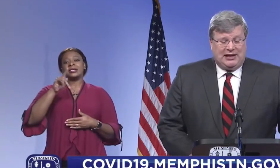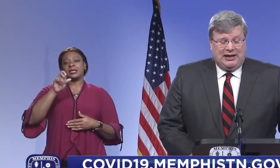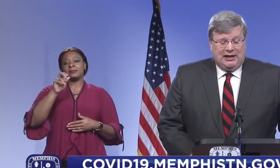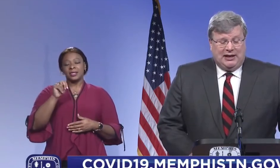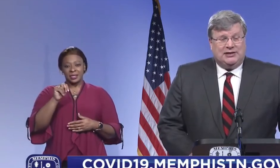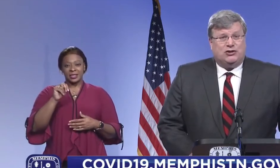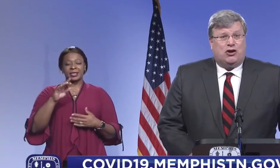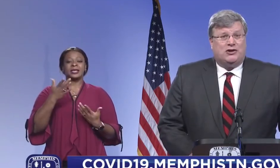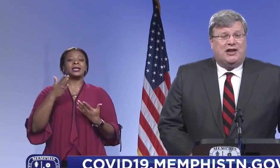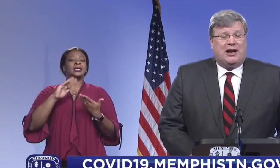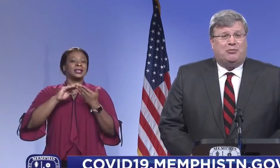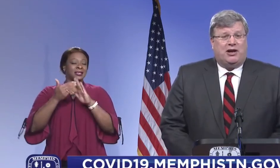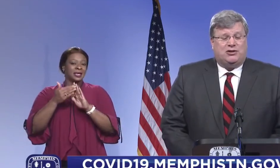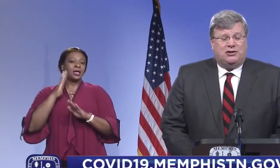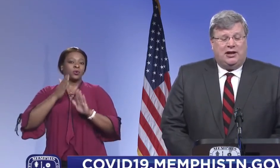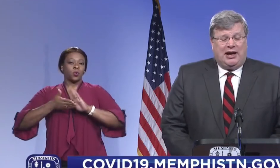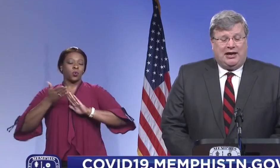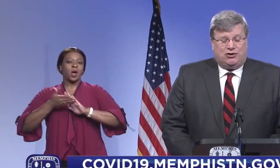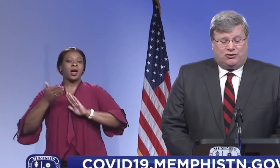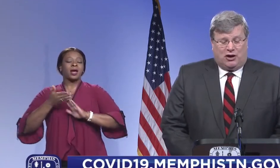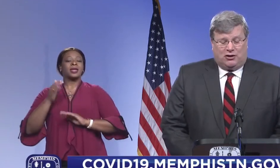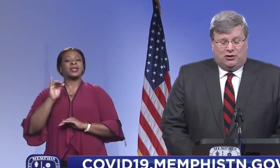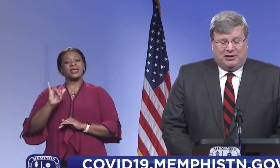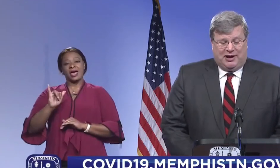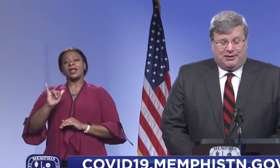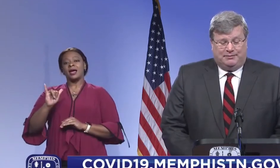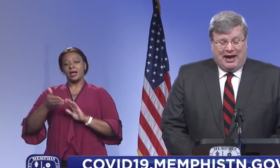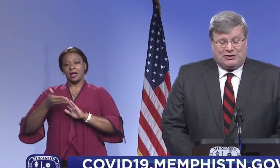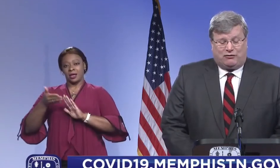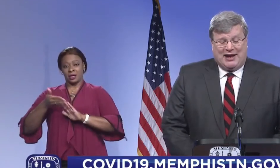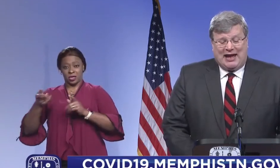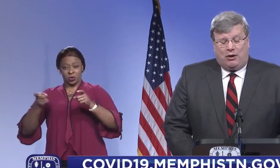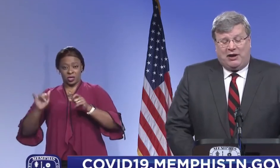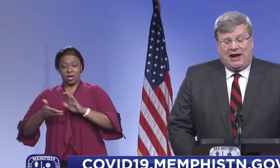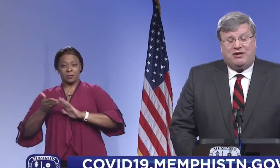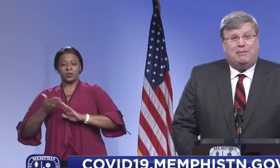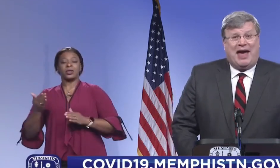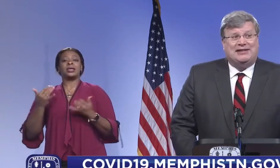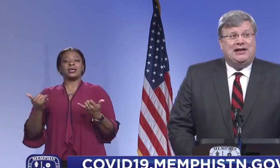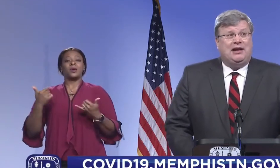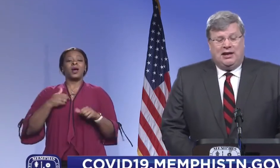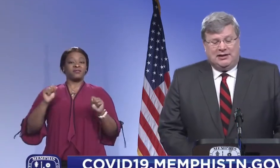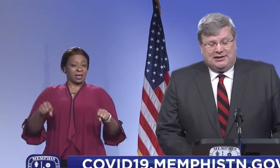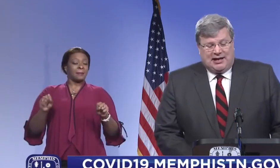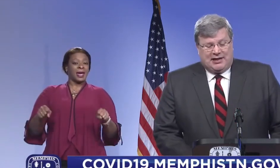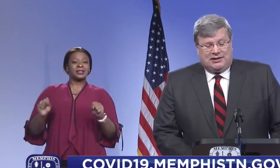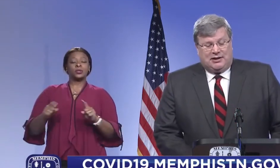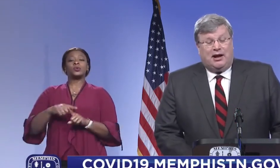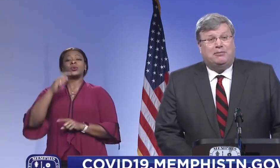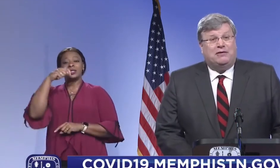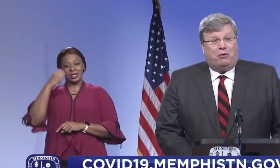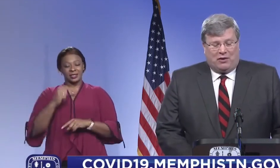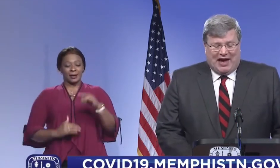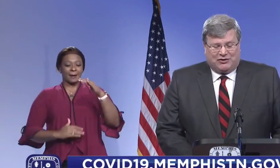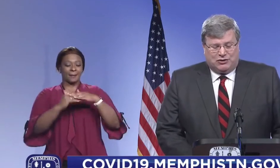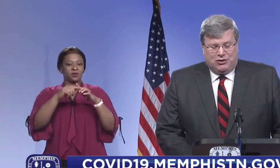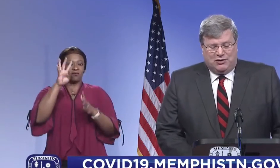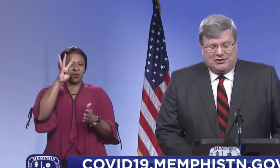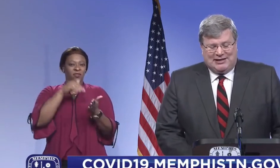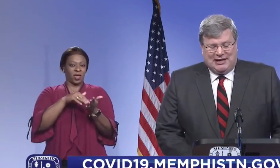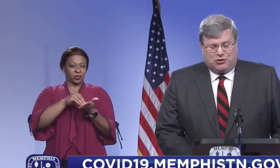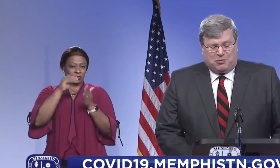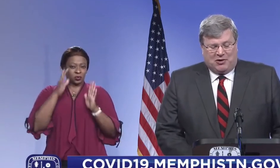city is in charge of that operation, and she'll talk a little bit later. As of right now, we have the capacity to test up to 4,000